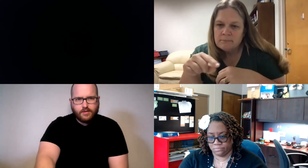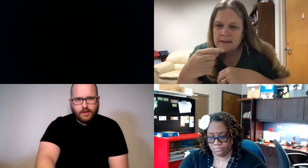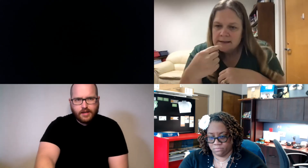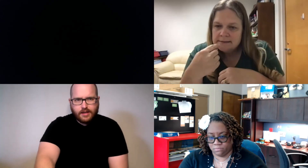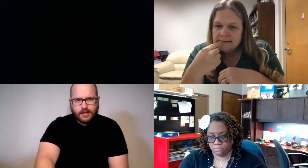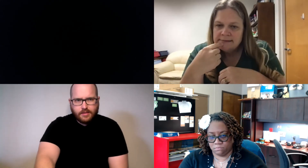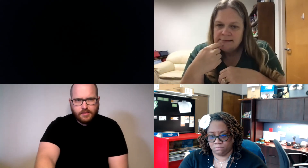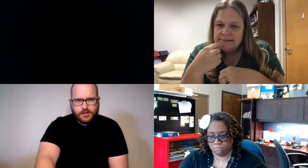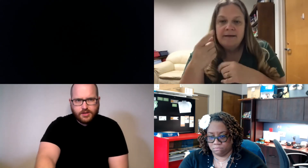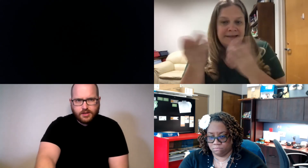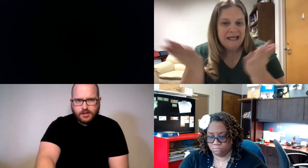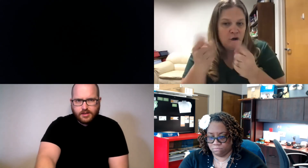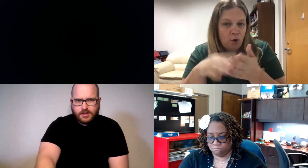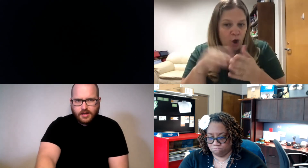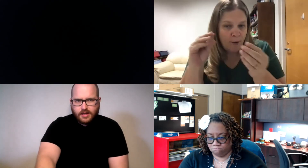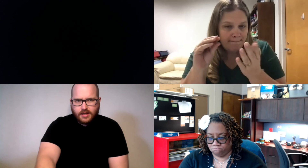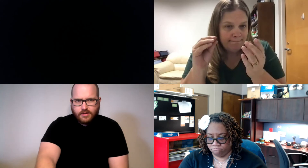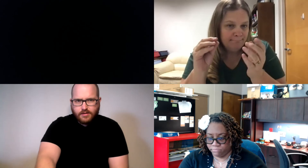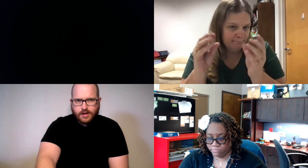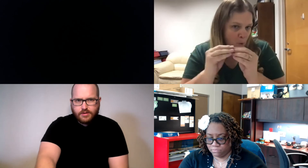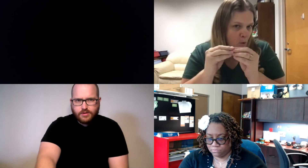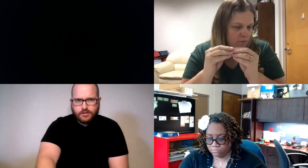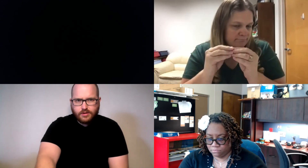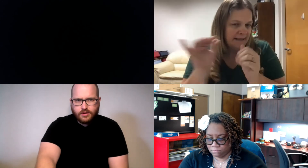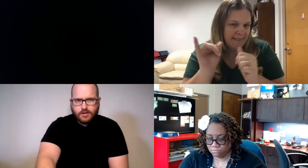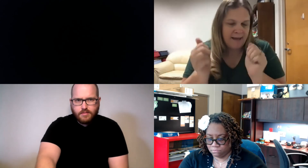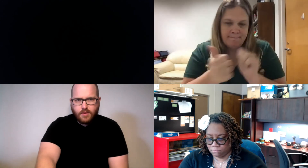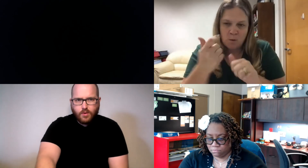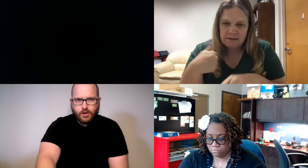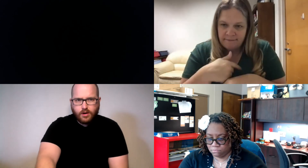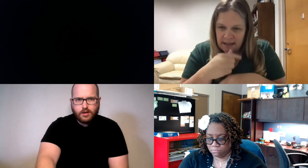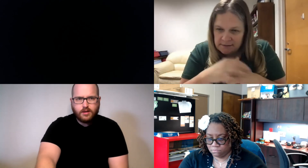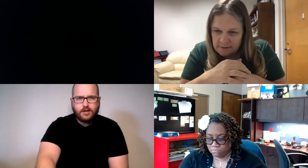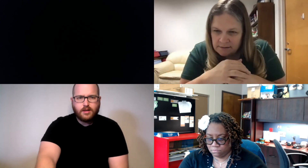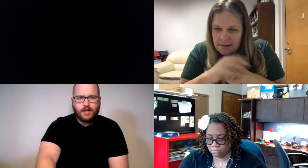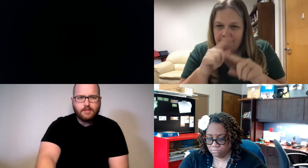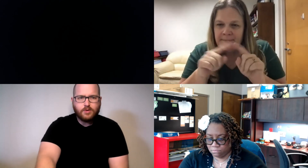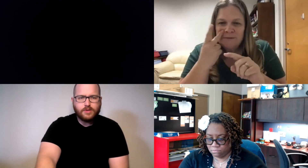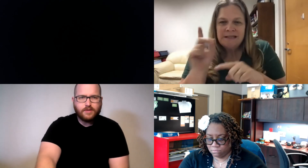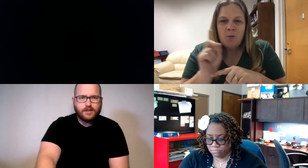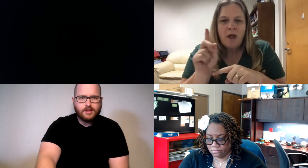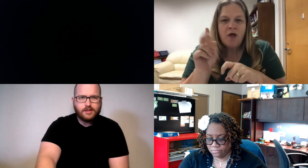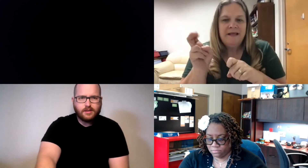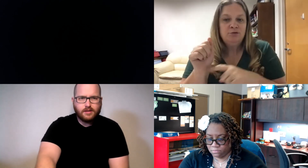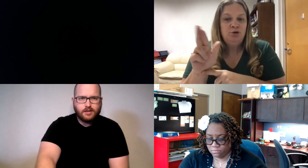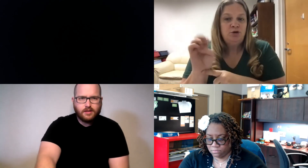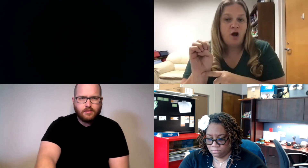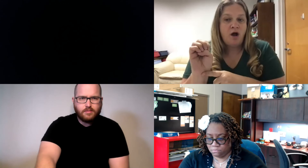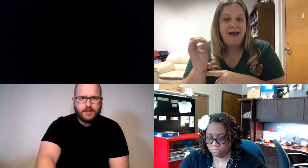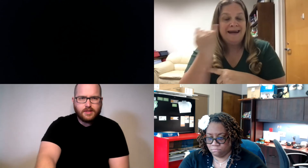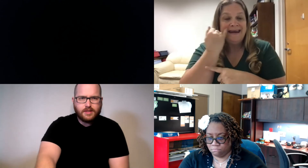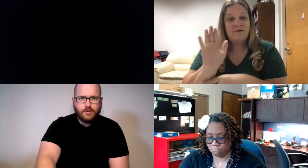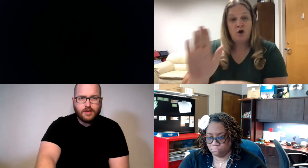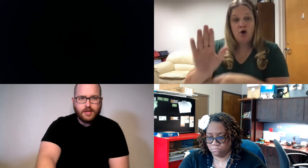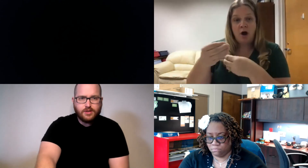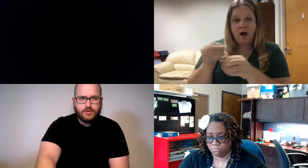Okay, Randy had mentioned and said they're here to learn more, like most of us, but